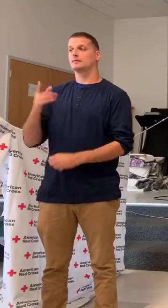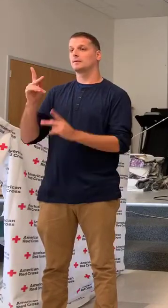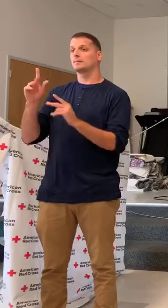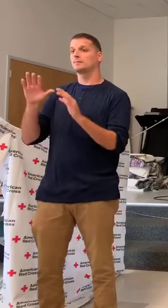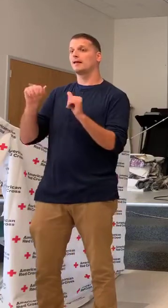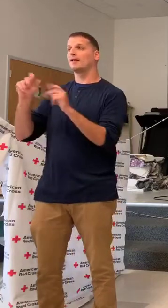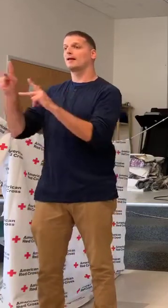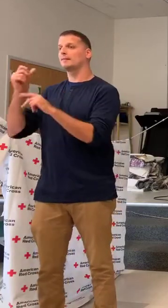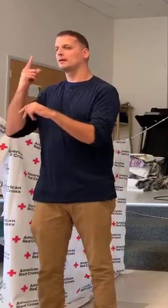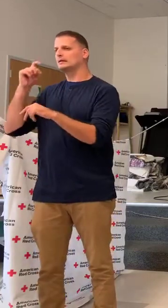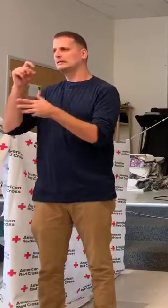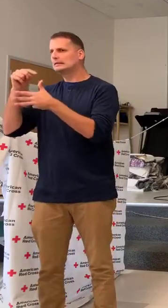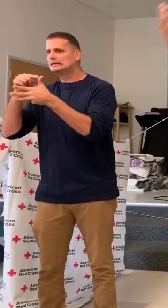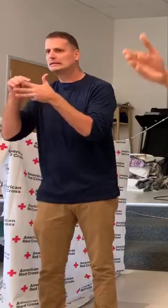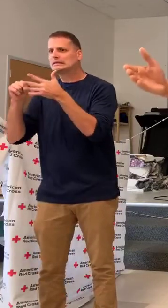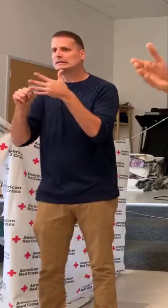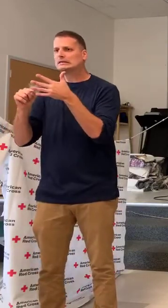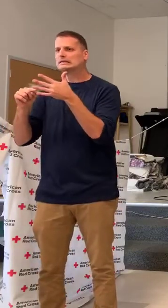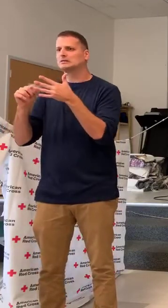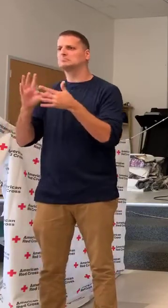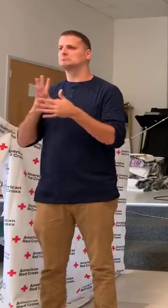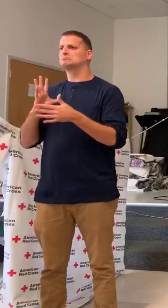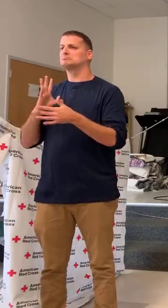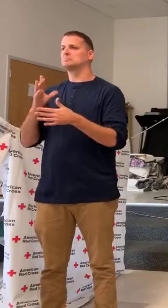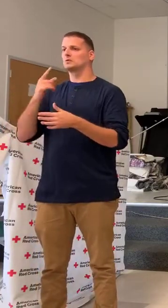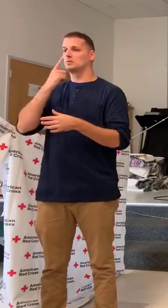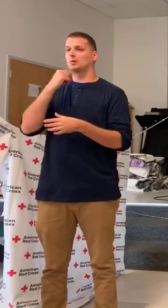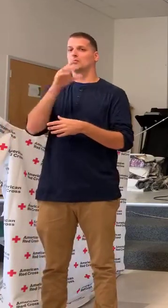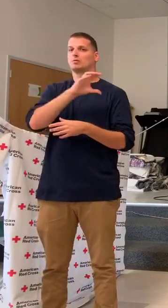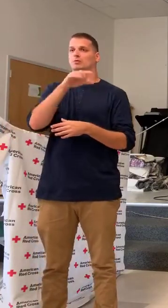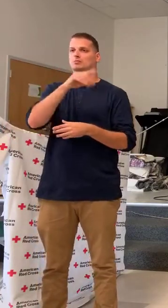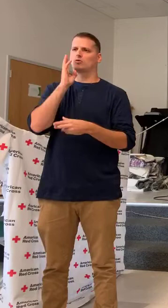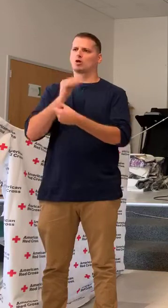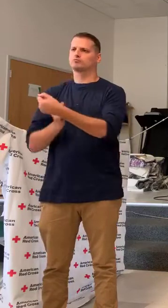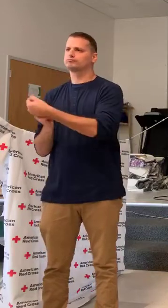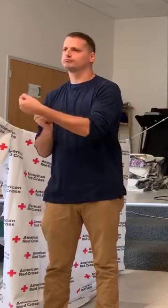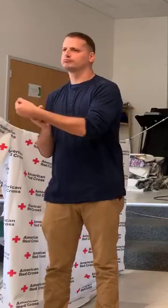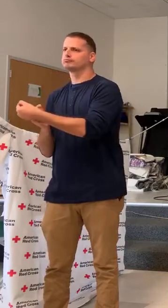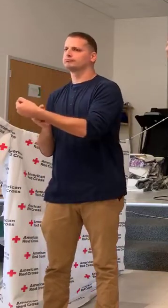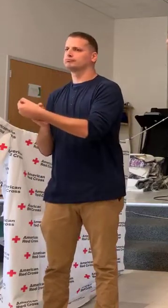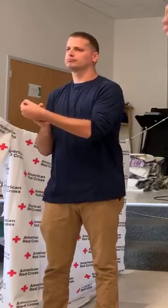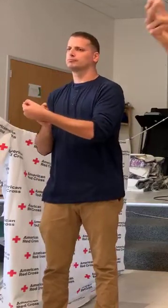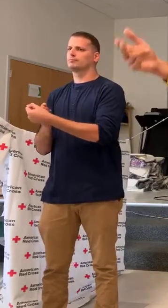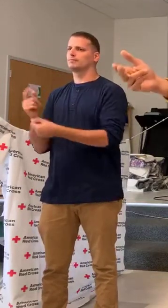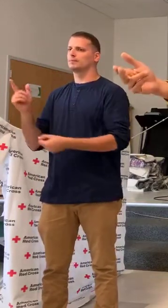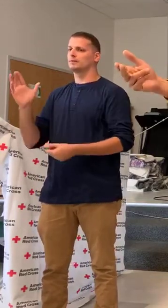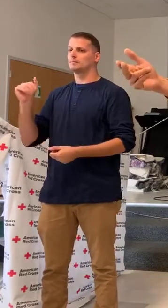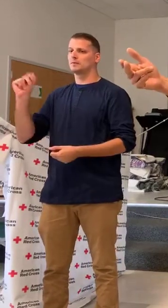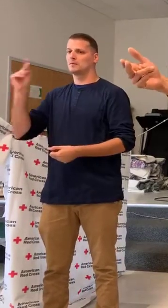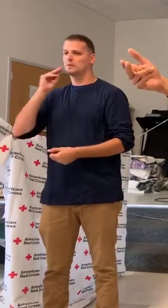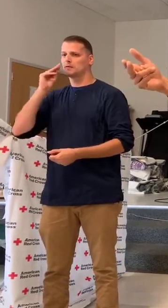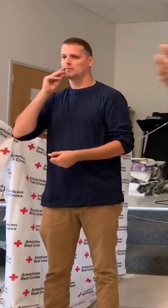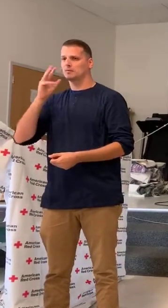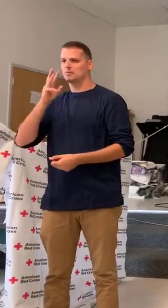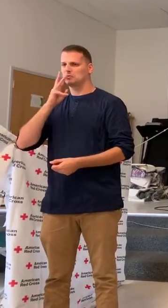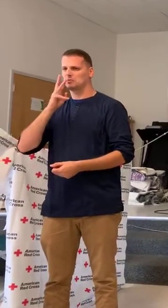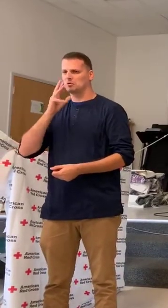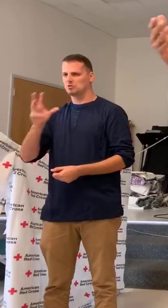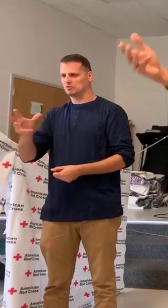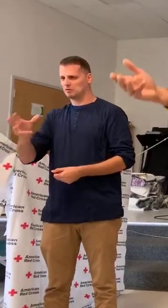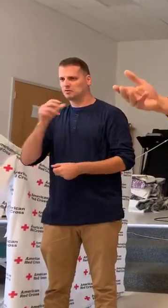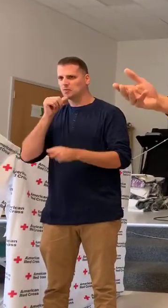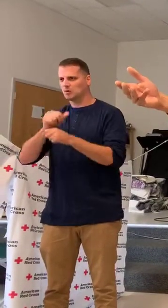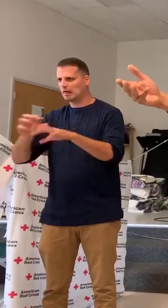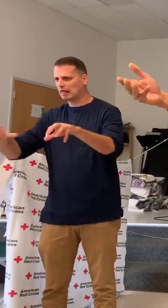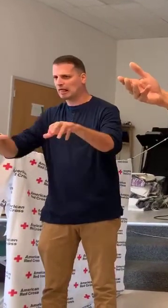we're all on the same page. The Red Cross will be here for meals, shower, support, even after reentry for a number